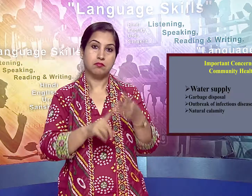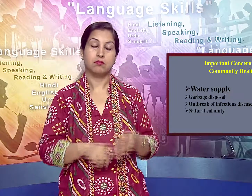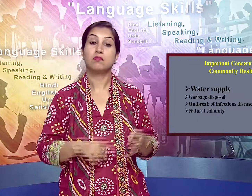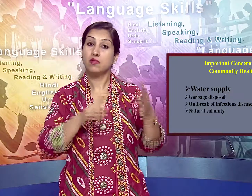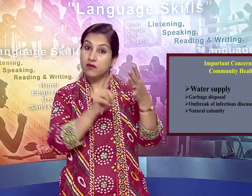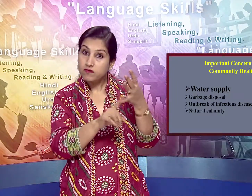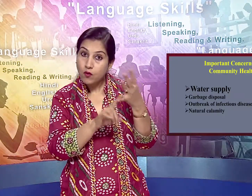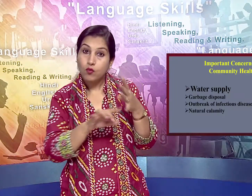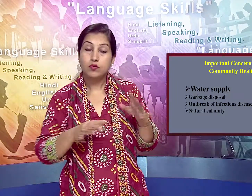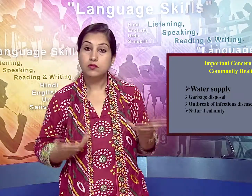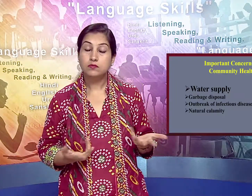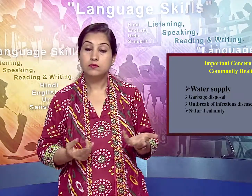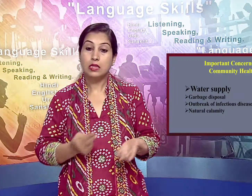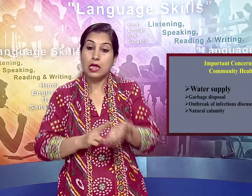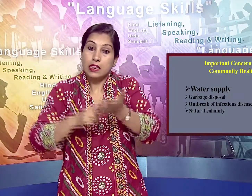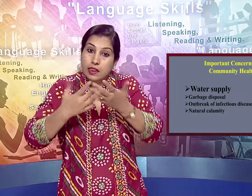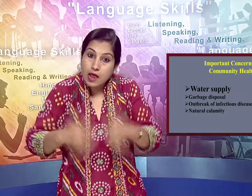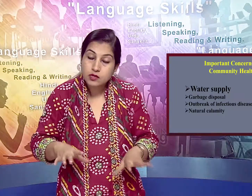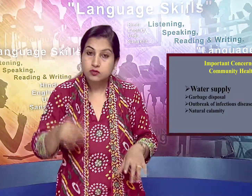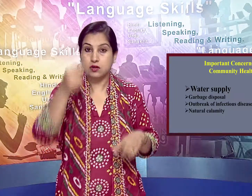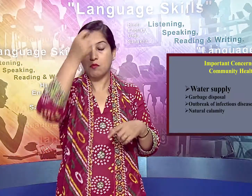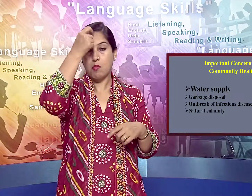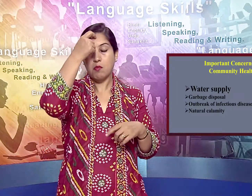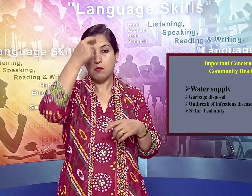And the fourth is natural calamity.